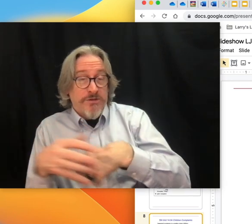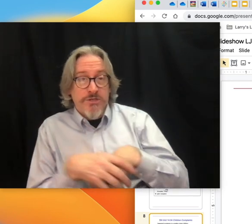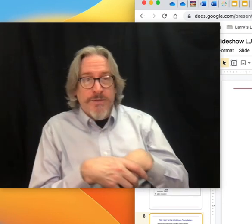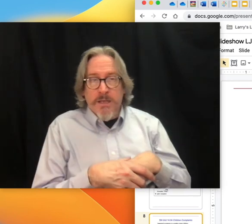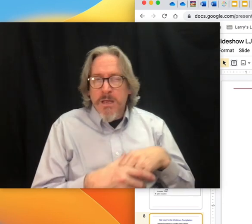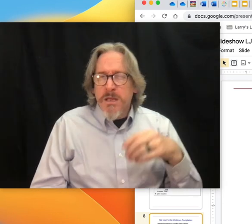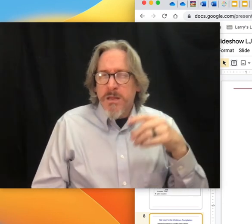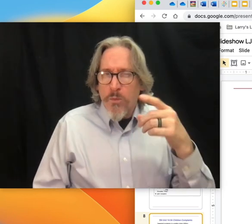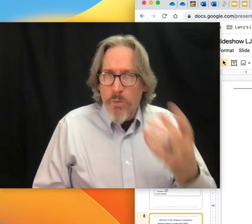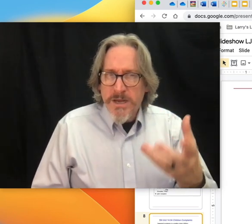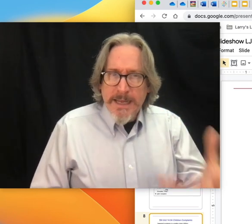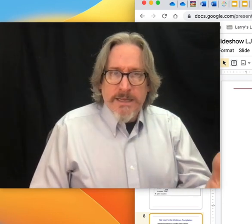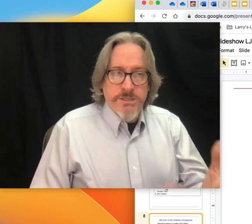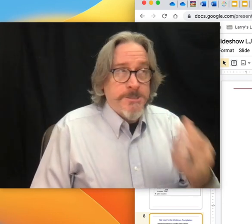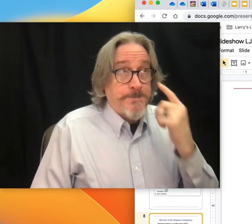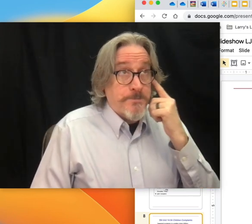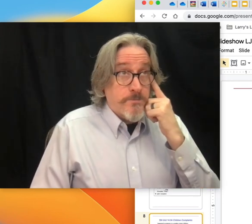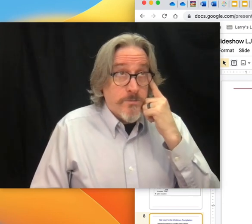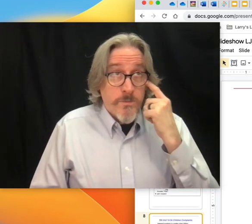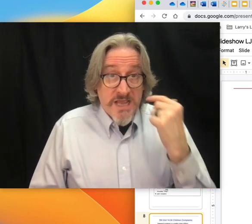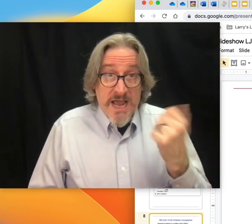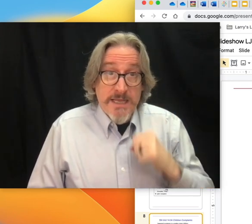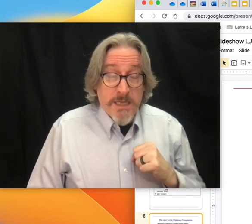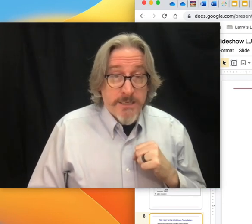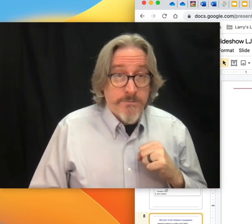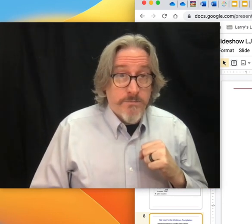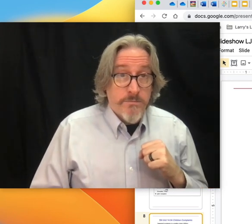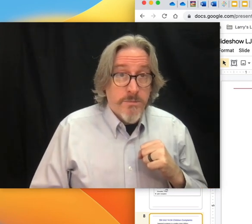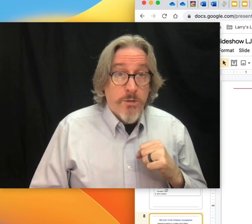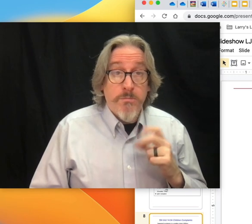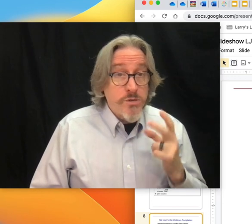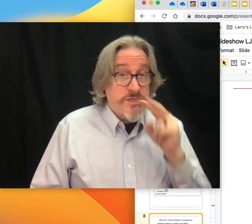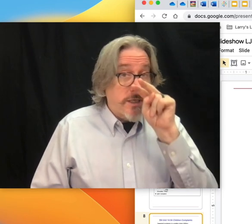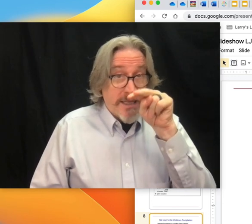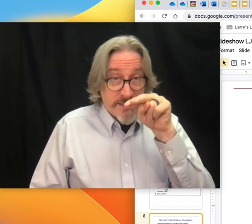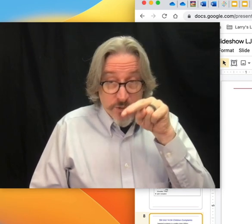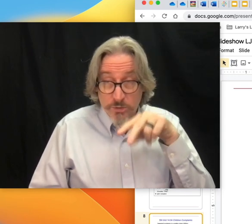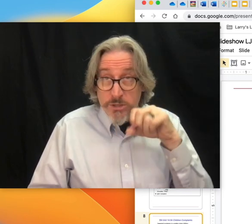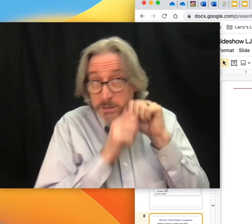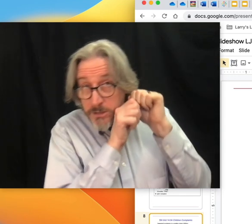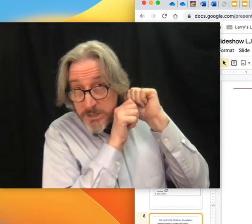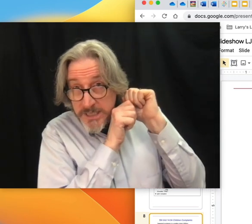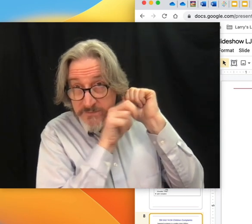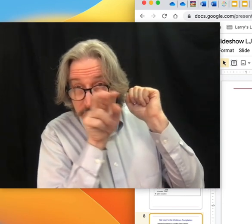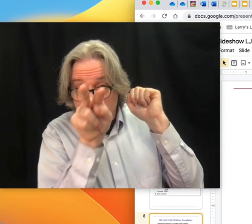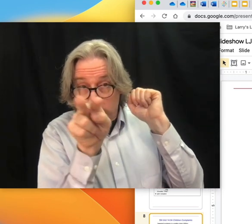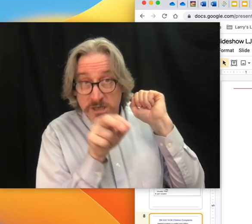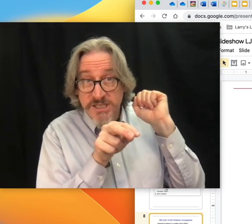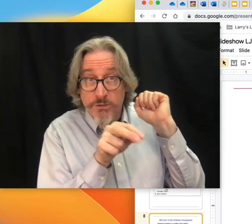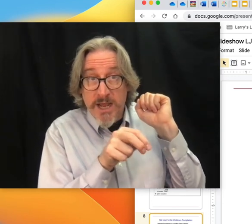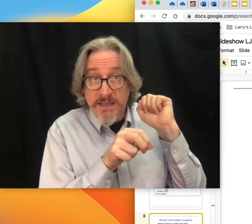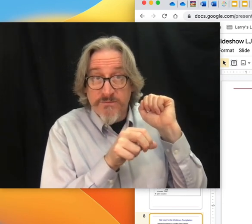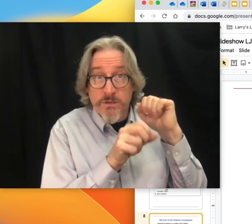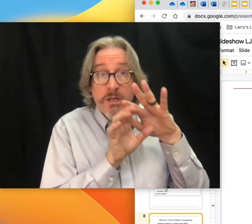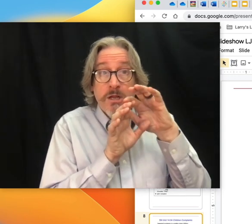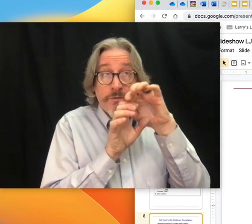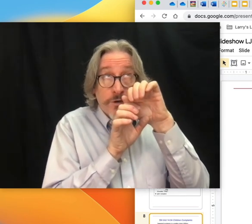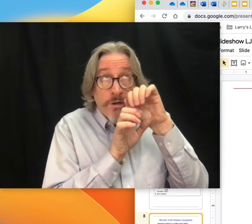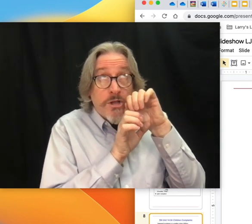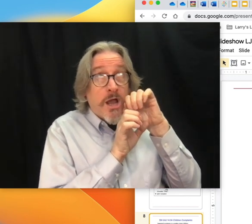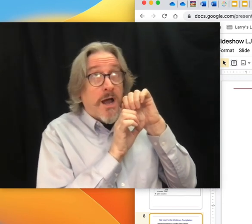out what they're doing, what is the eye line? Most little kids don't look evenly across at you, eye